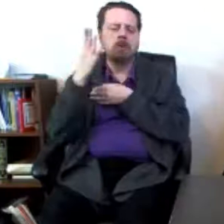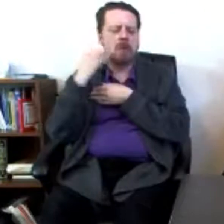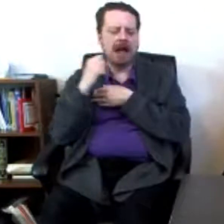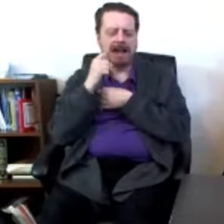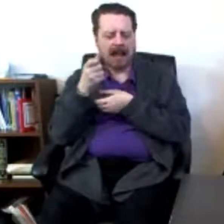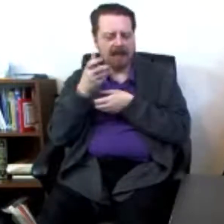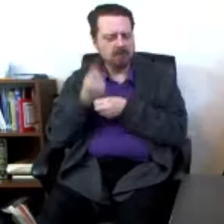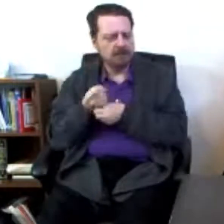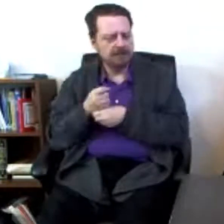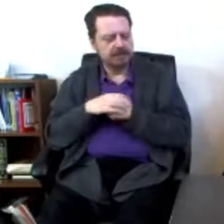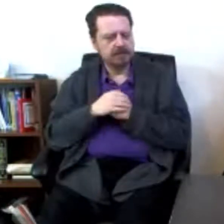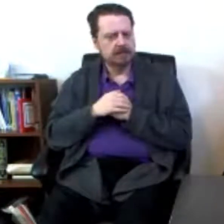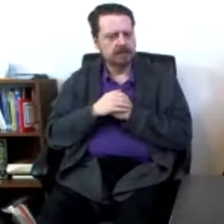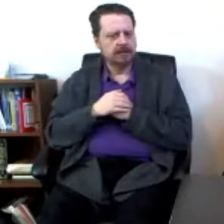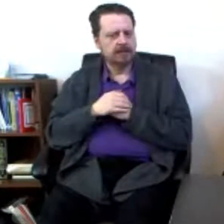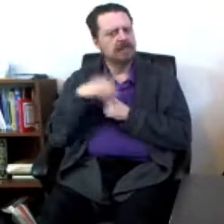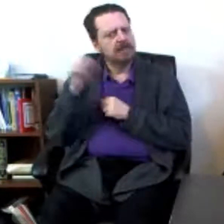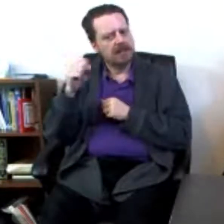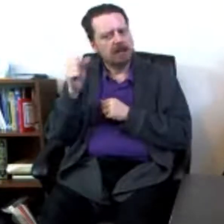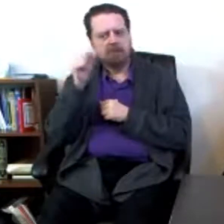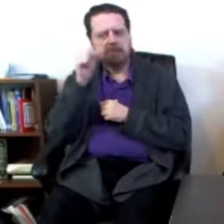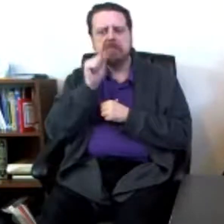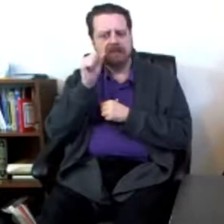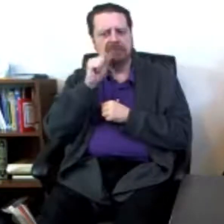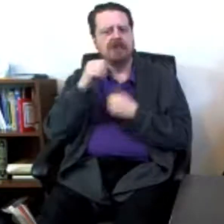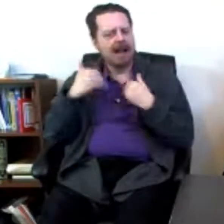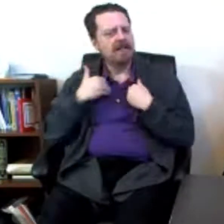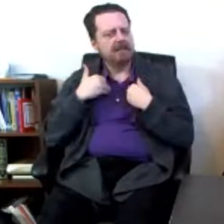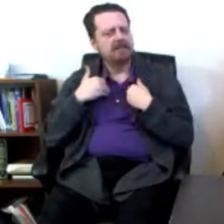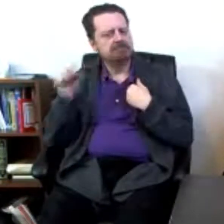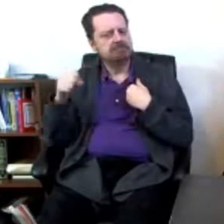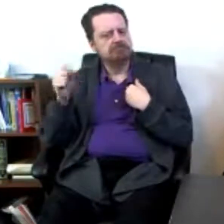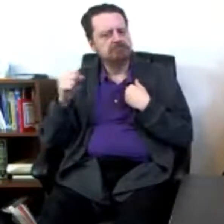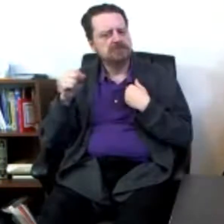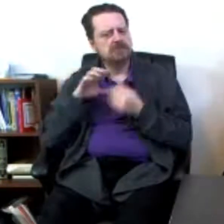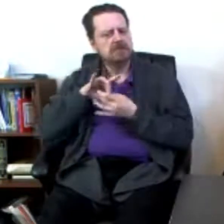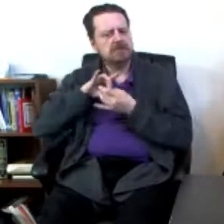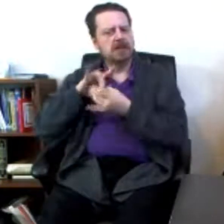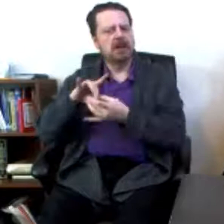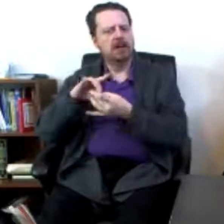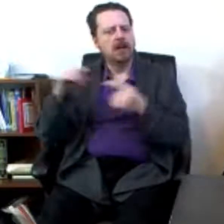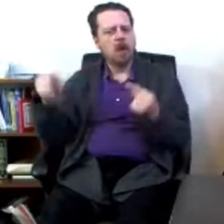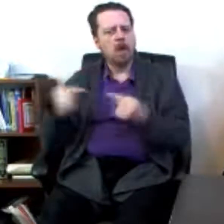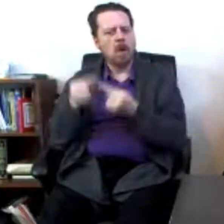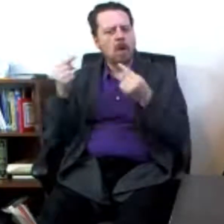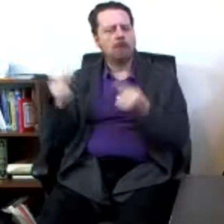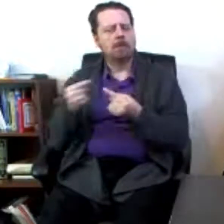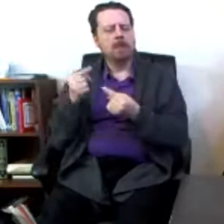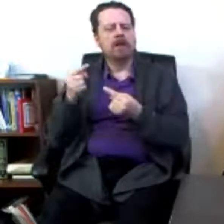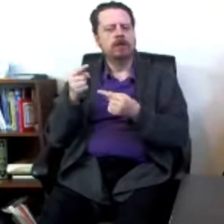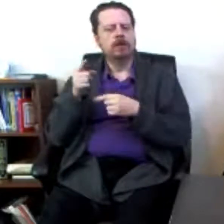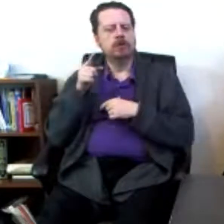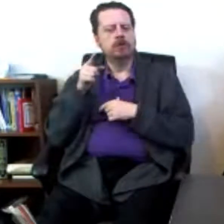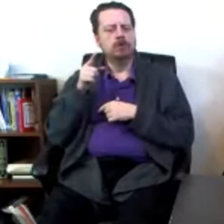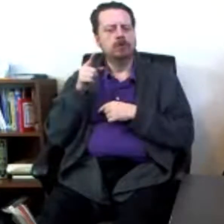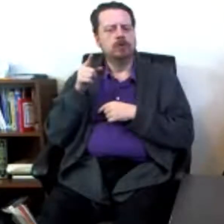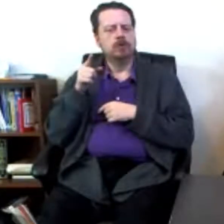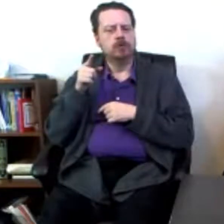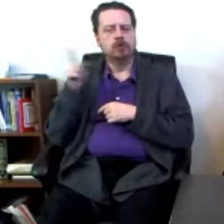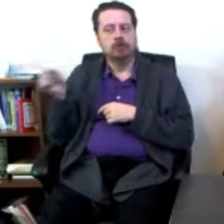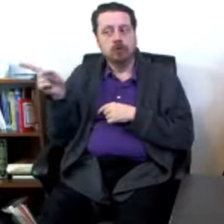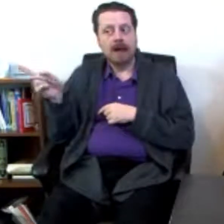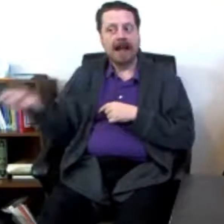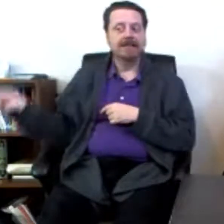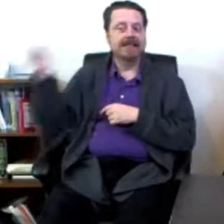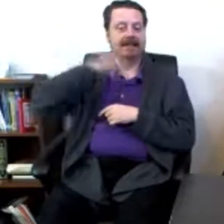And certainly we are going to be patient regarding the harm you have thrown on